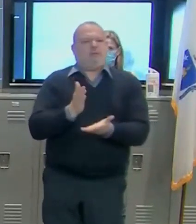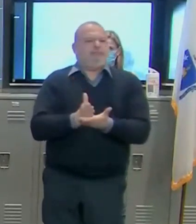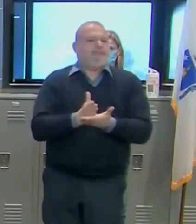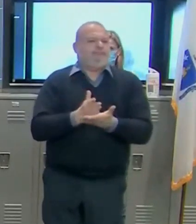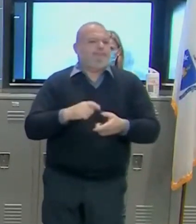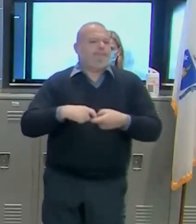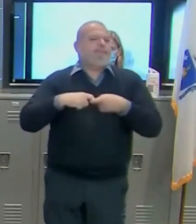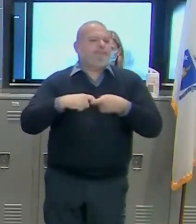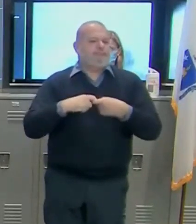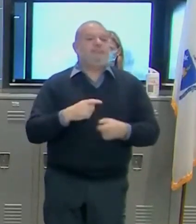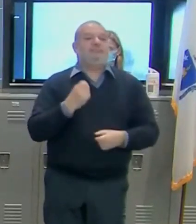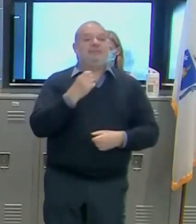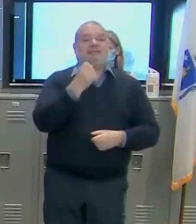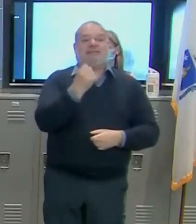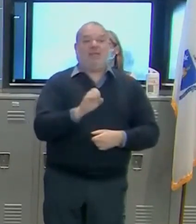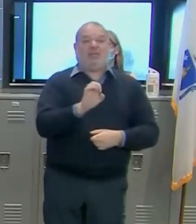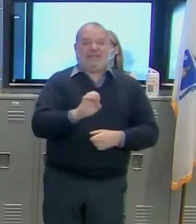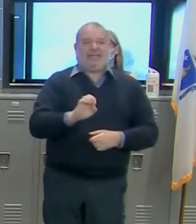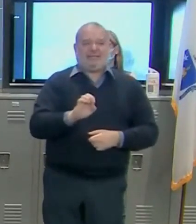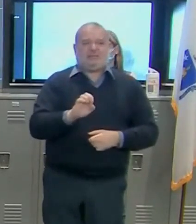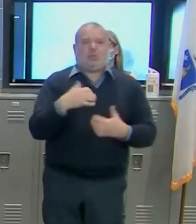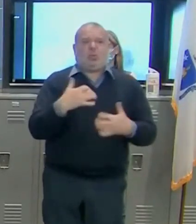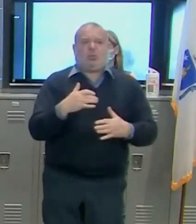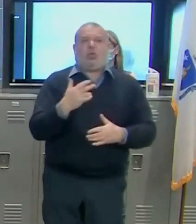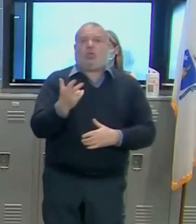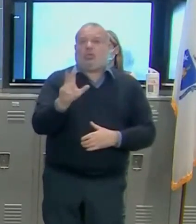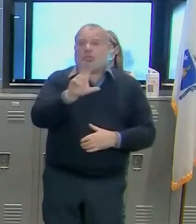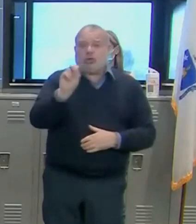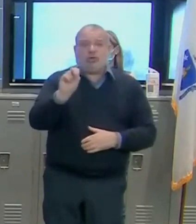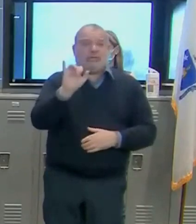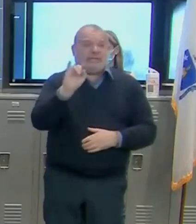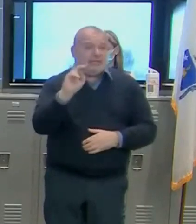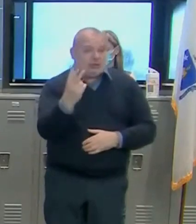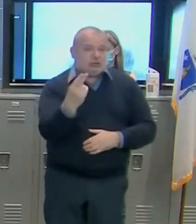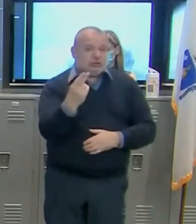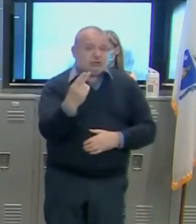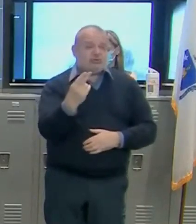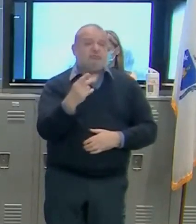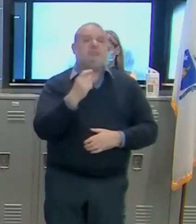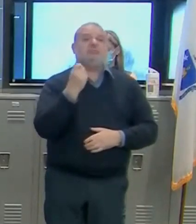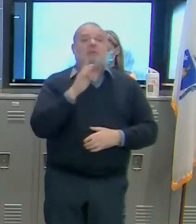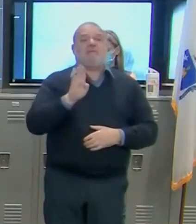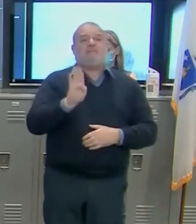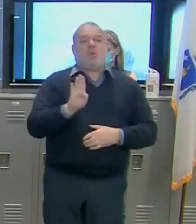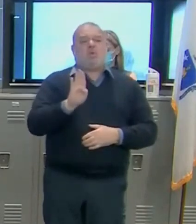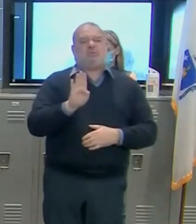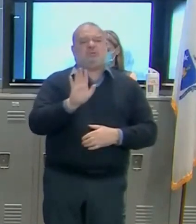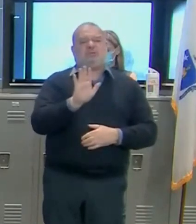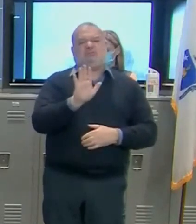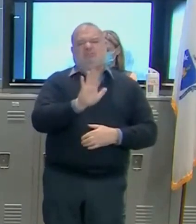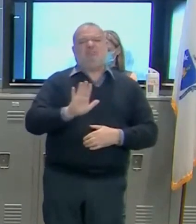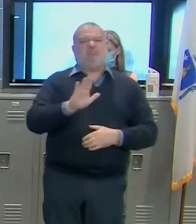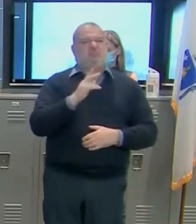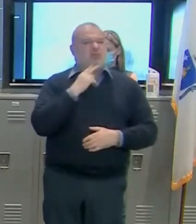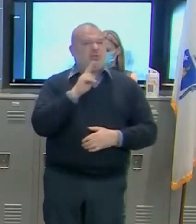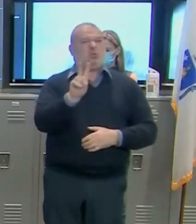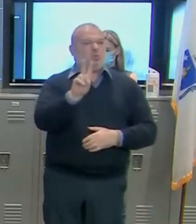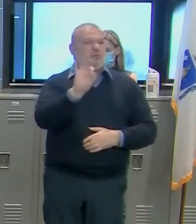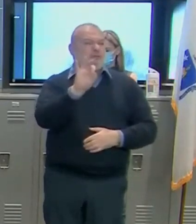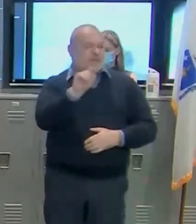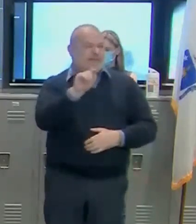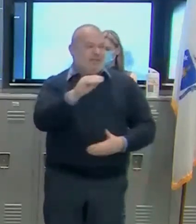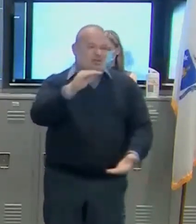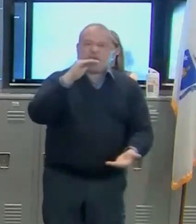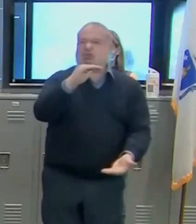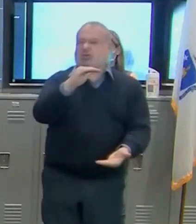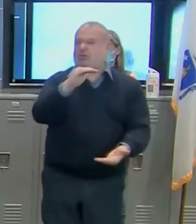snow. Boston and other coastal communities could get about 2 feet. While the storm may be moving out tonight, that